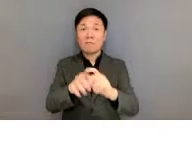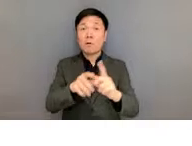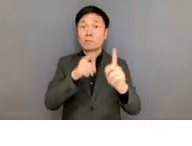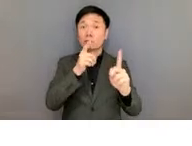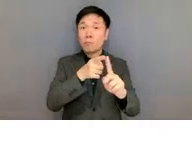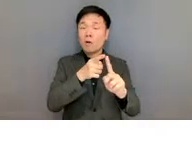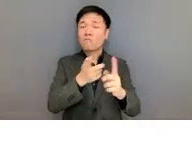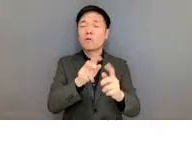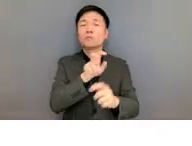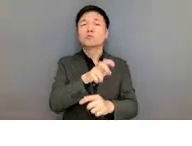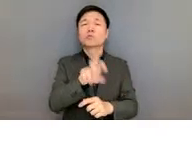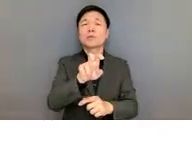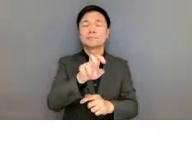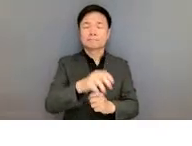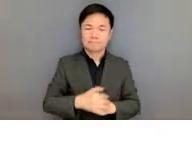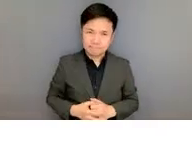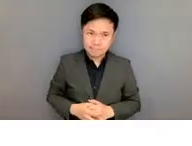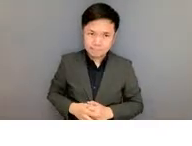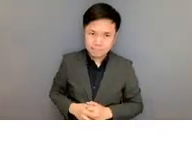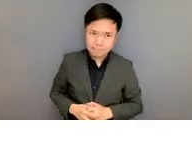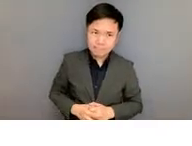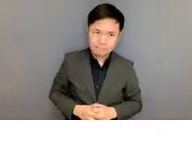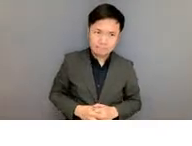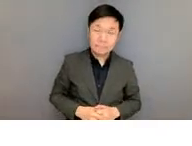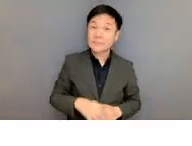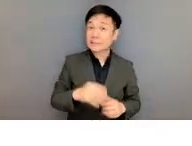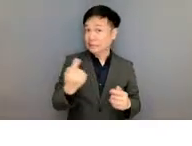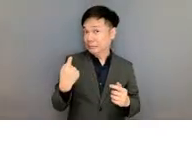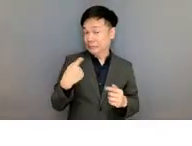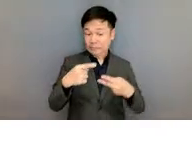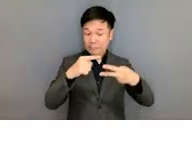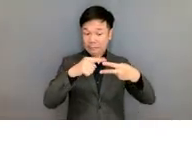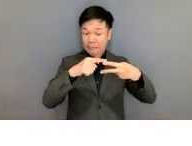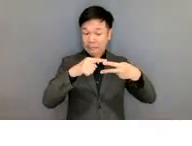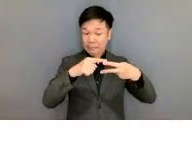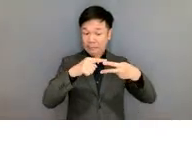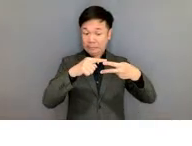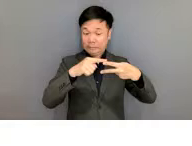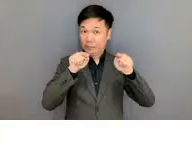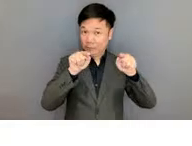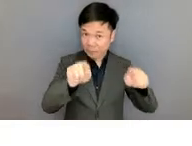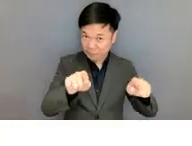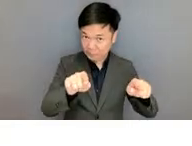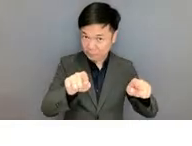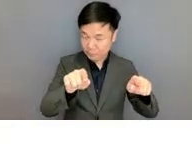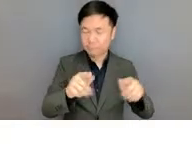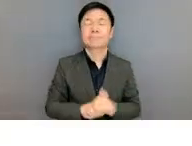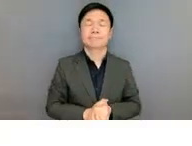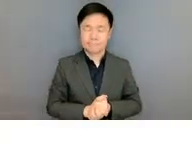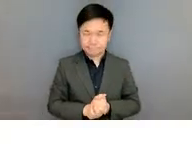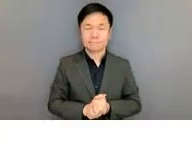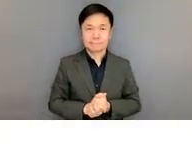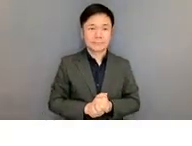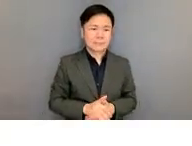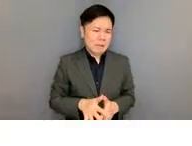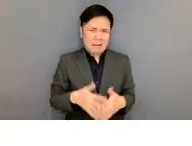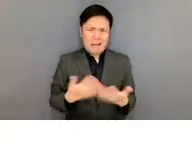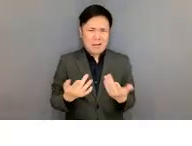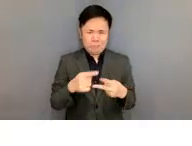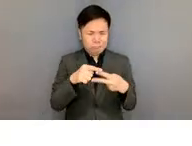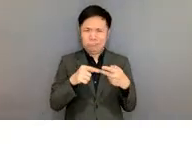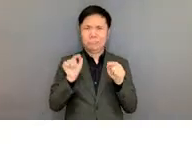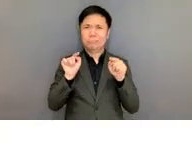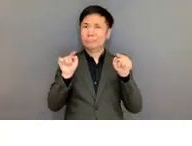How does this twin track approach that we mentioned, or dual track approach, how would that work specifically